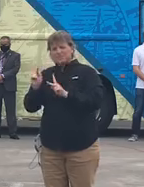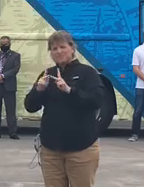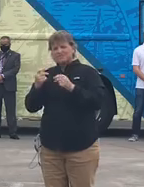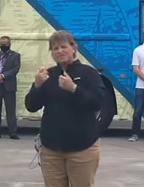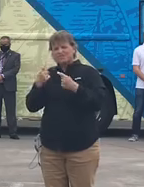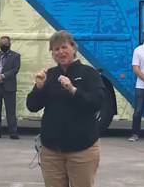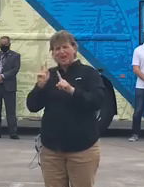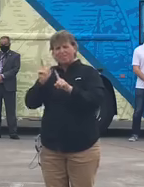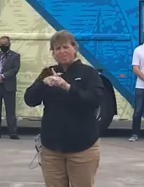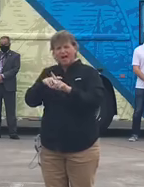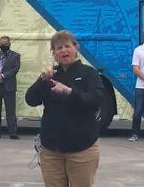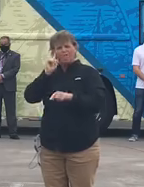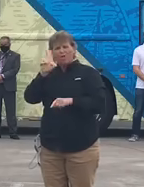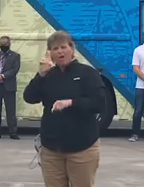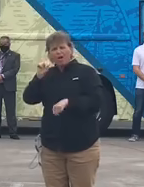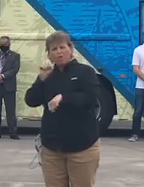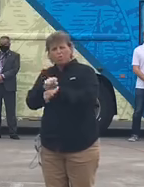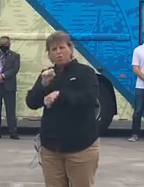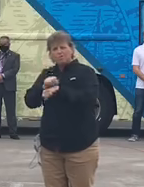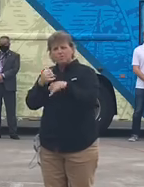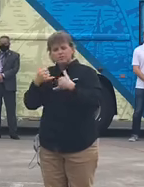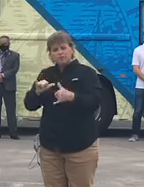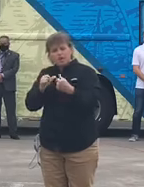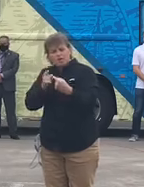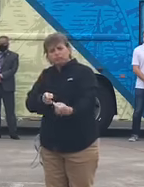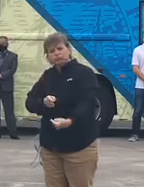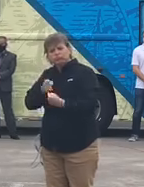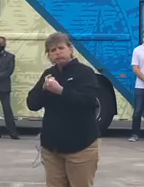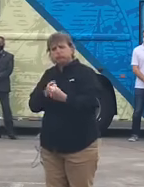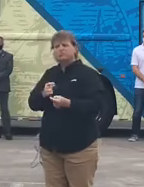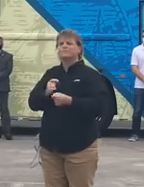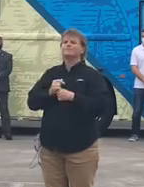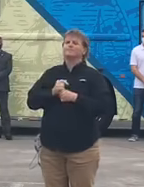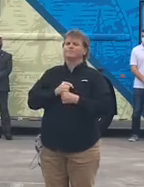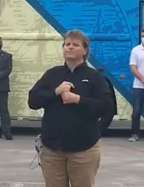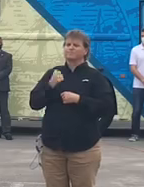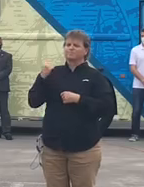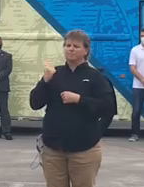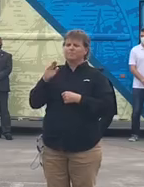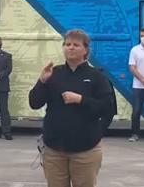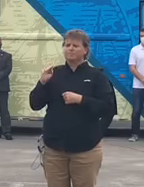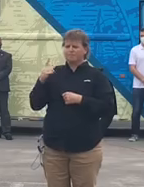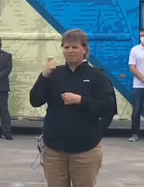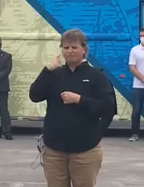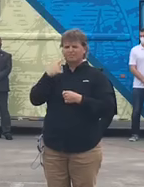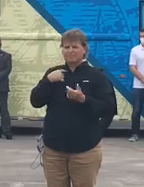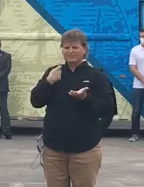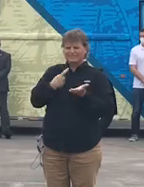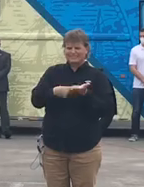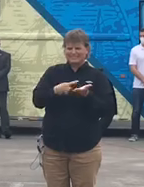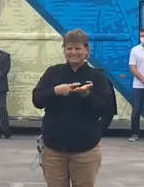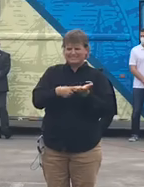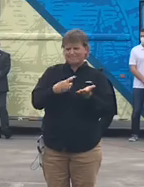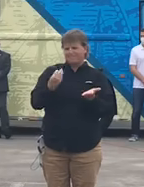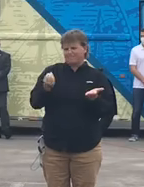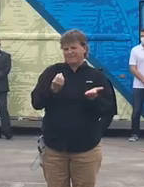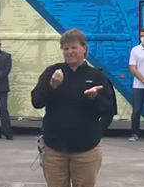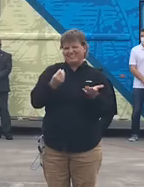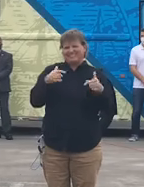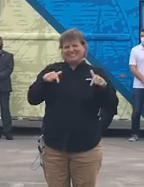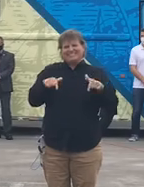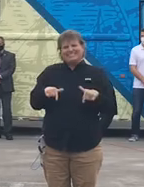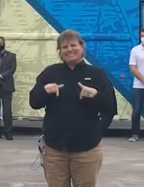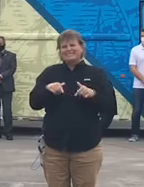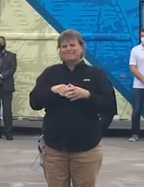So what we've done on unemployment, I did a brief on this on Monday, and we went through, really this was a website that was in